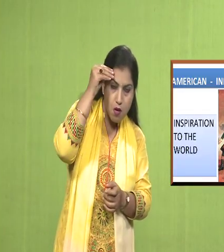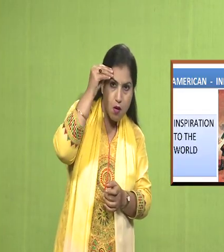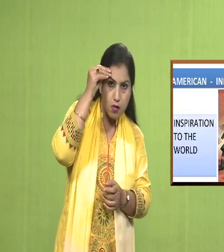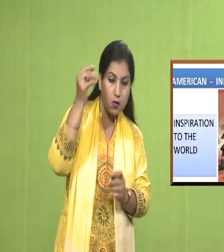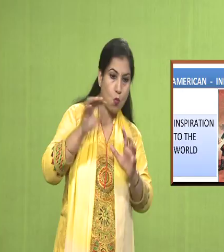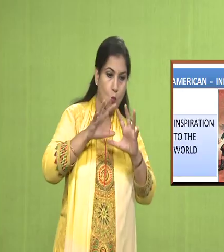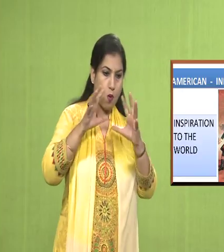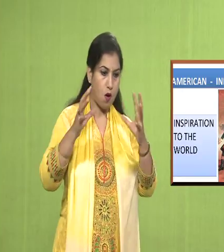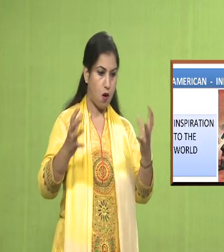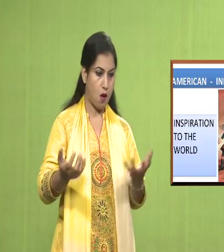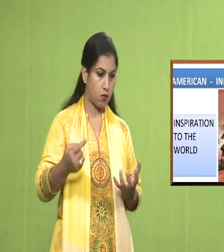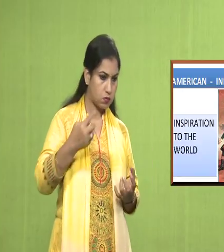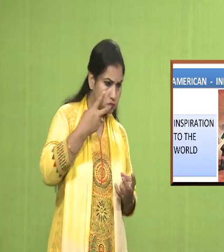all around the world.